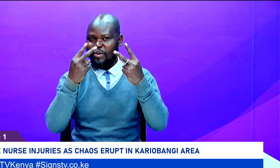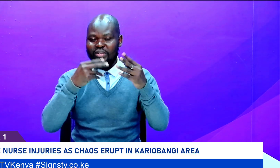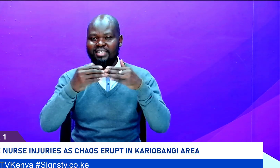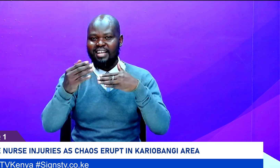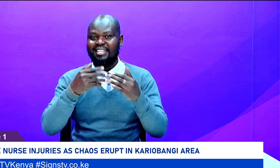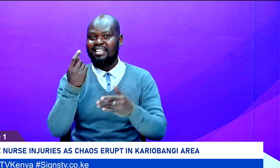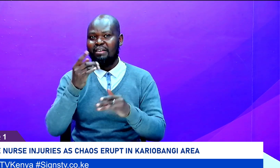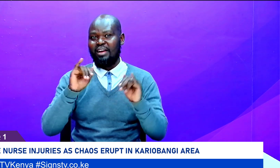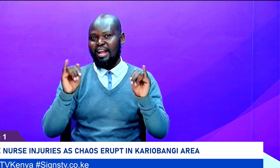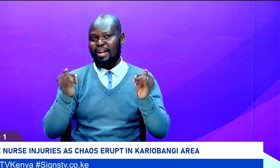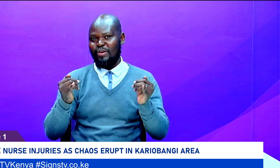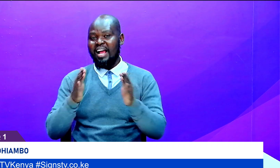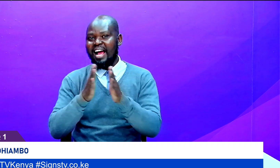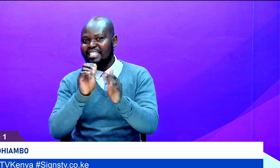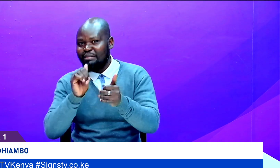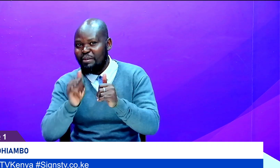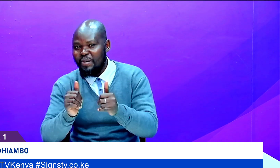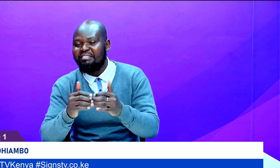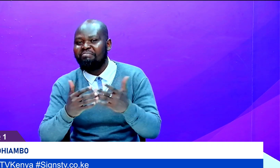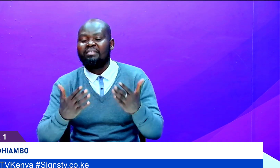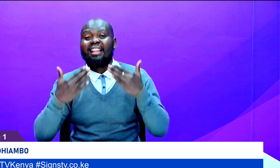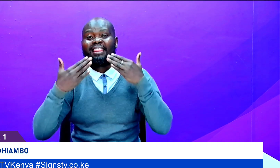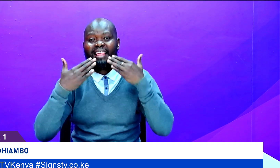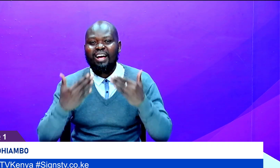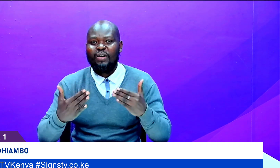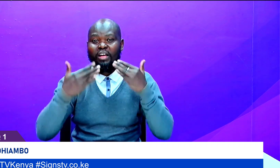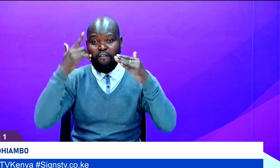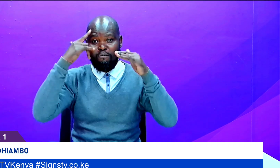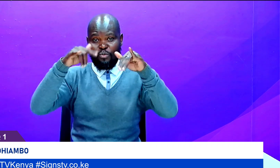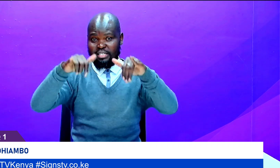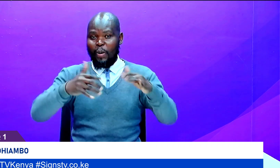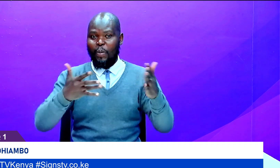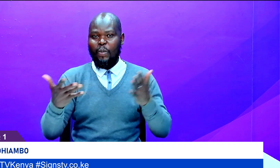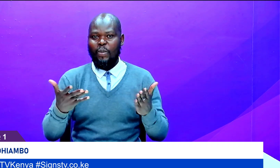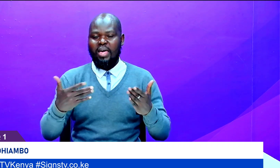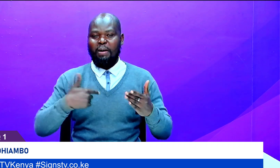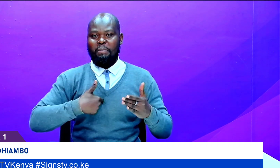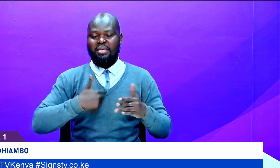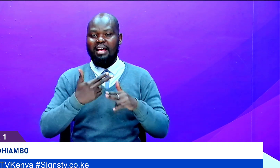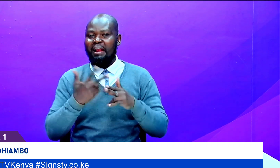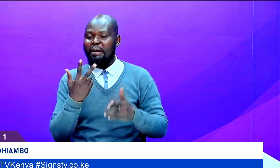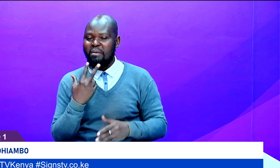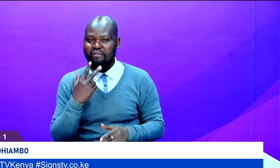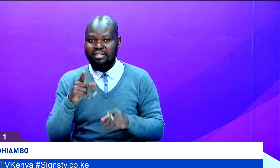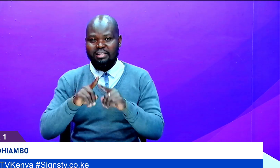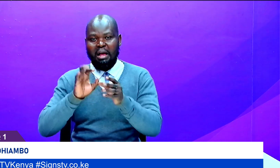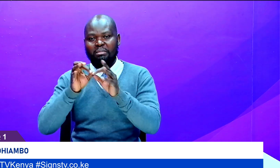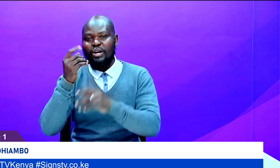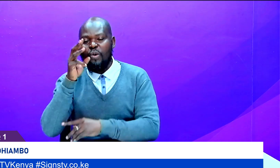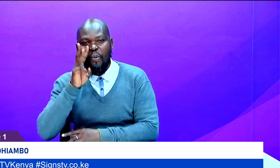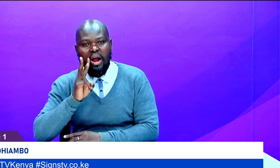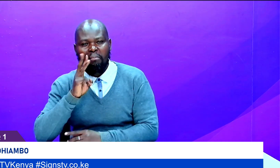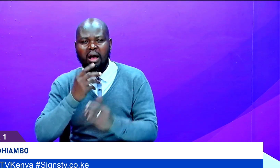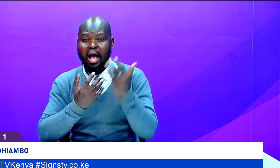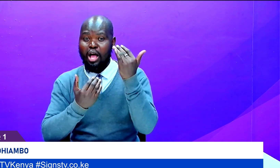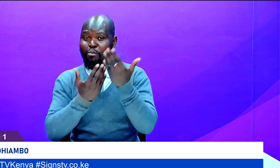Had prepared for you at the Science TV. Thank you for staying tuned. My name is Elvis